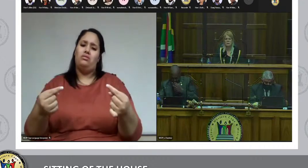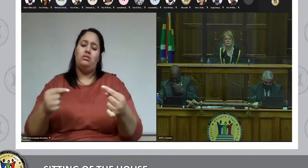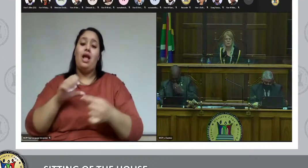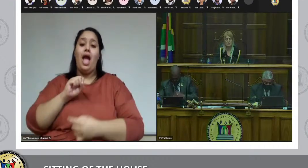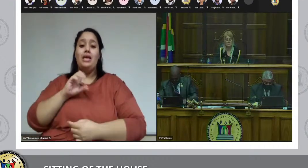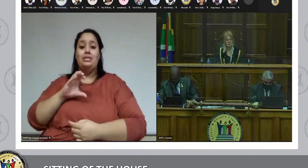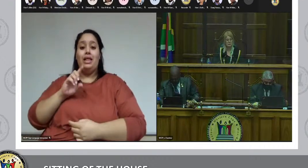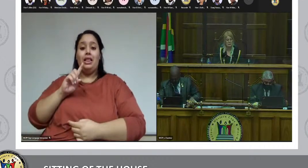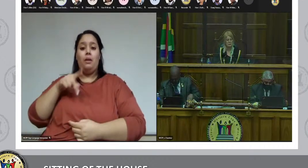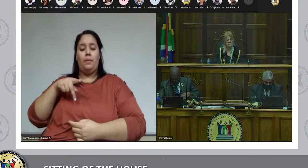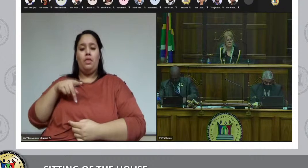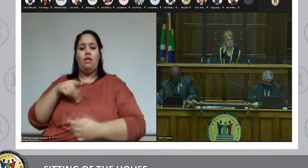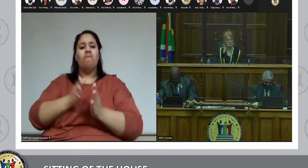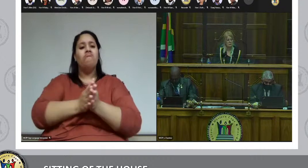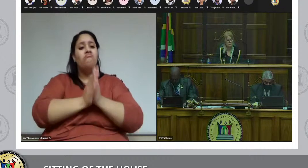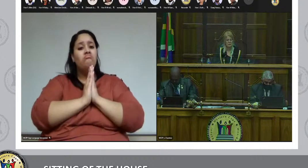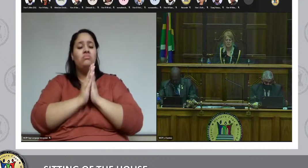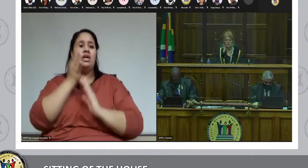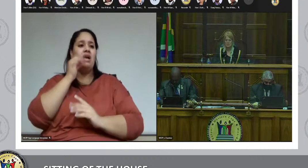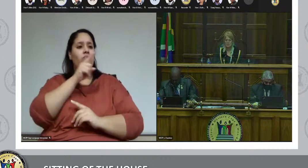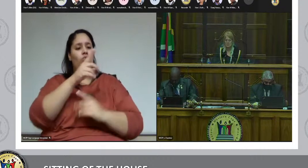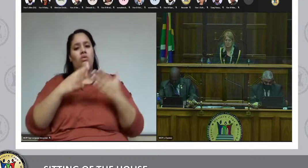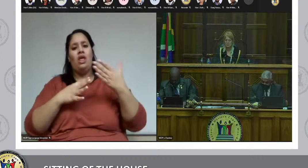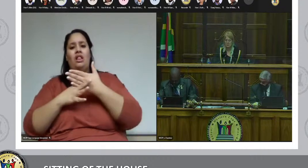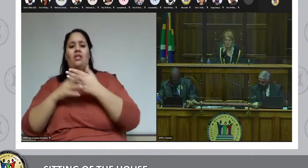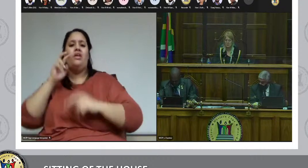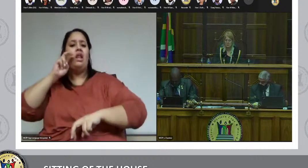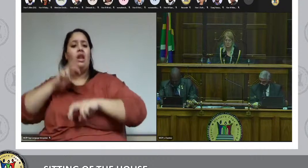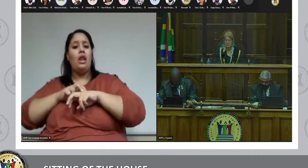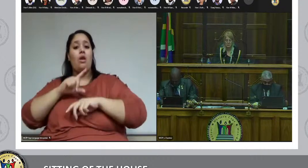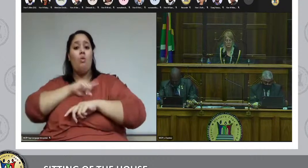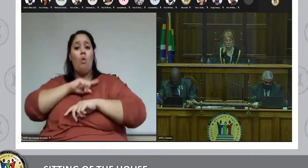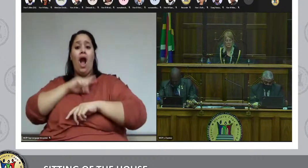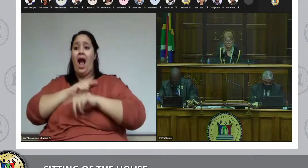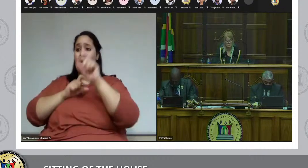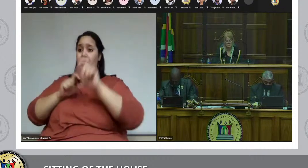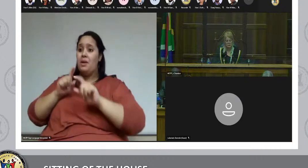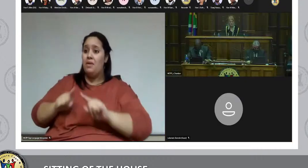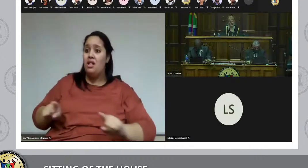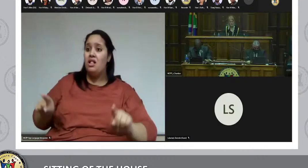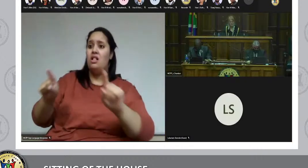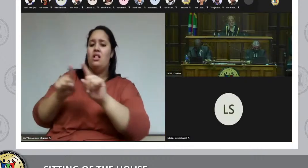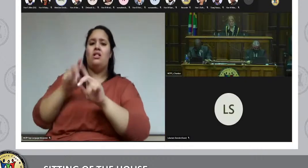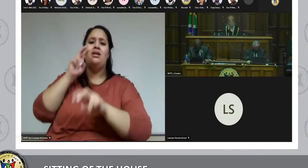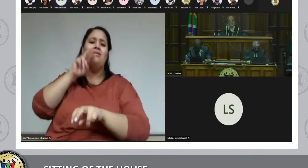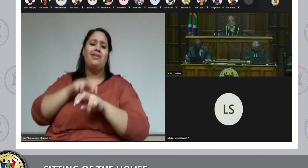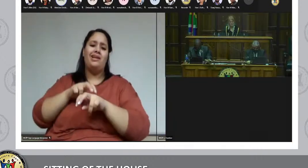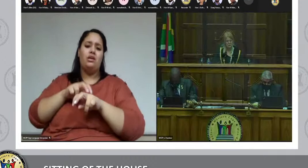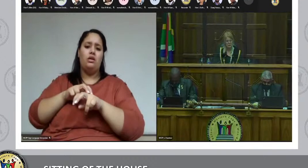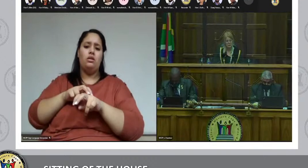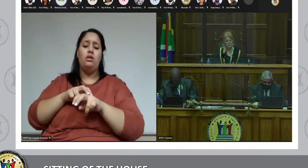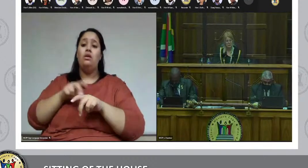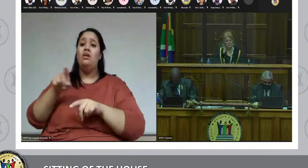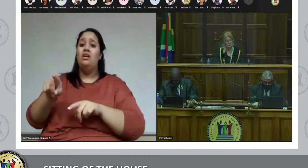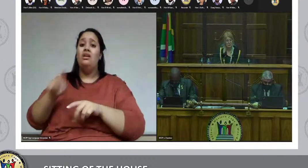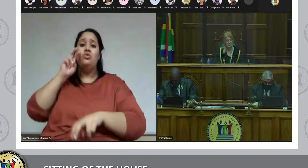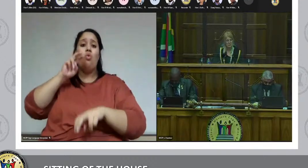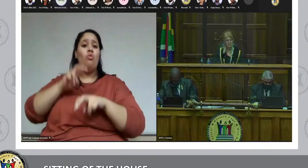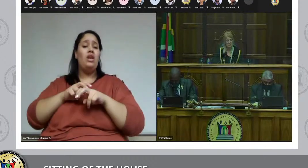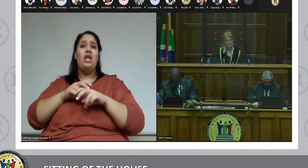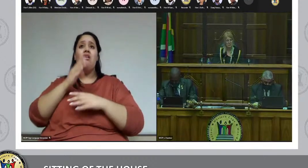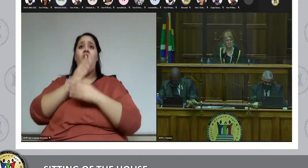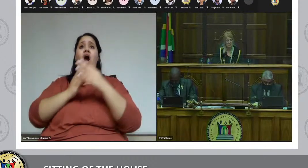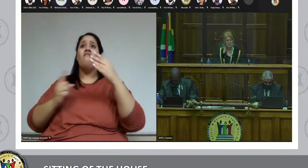government to intervene as our people, instead of taking a half-an-hour journey to work or to